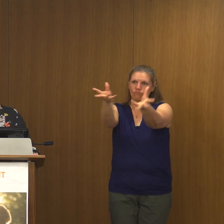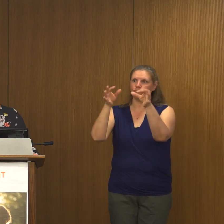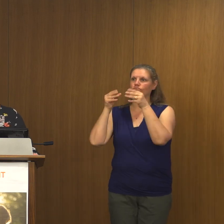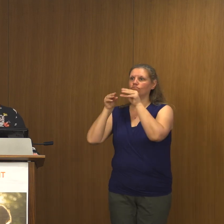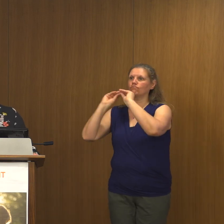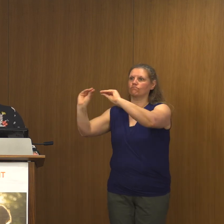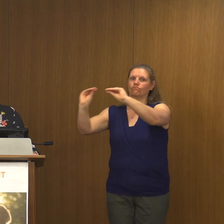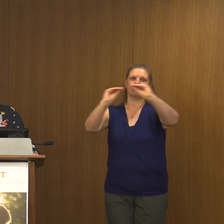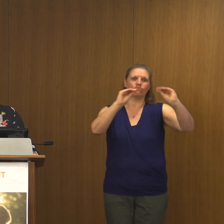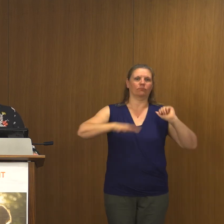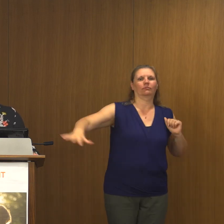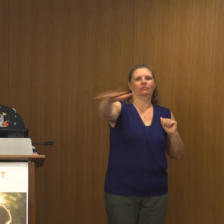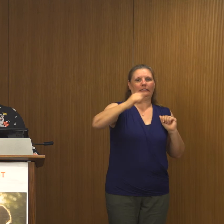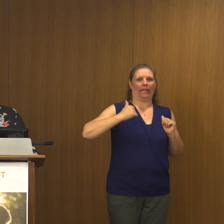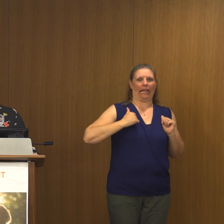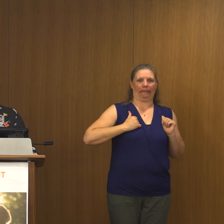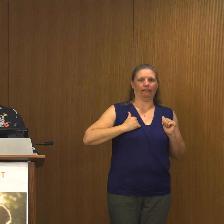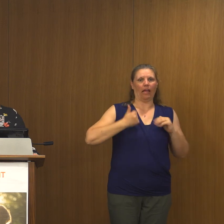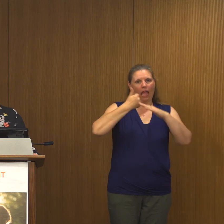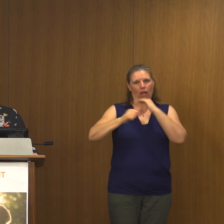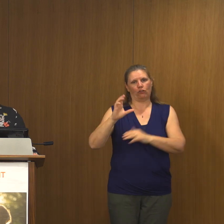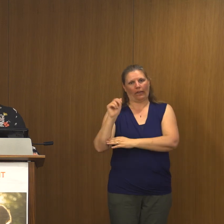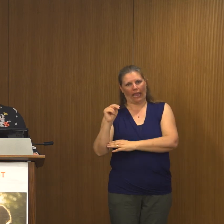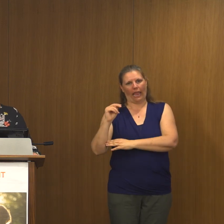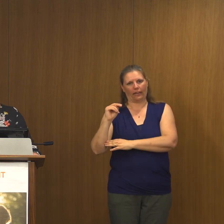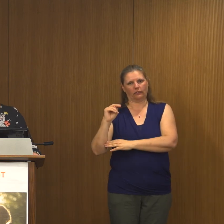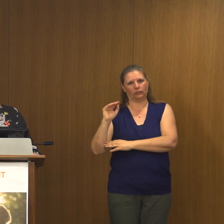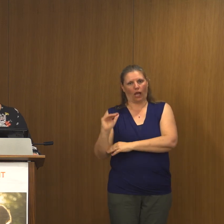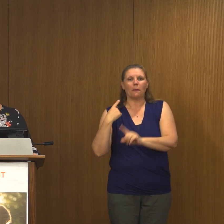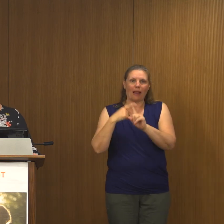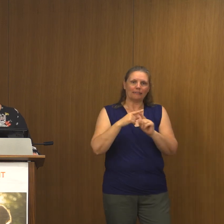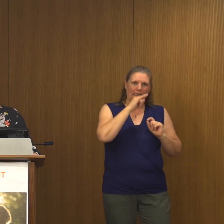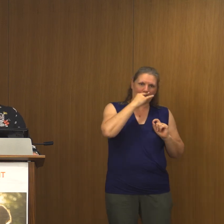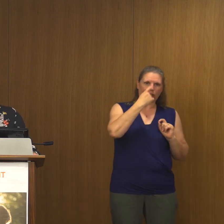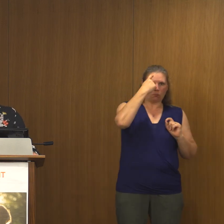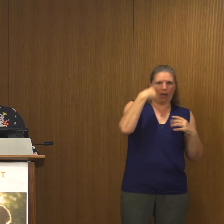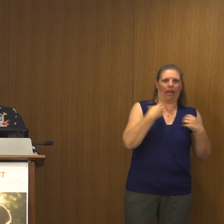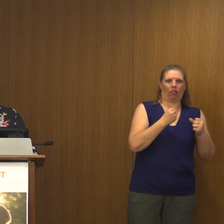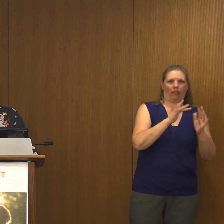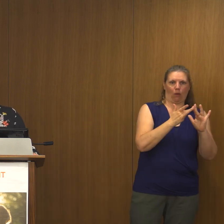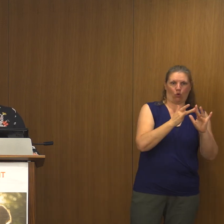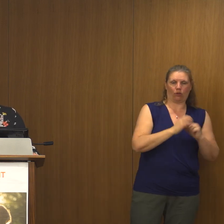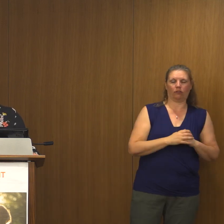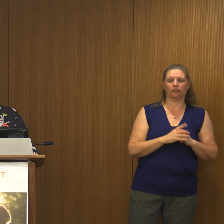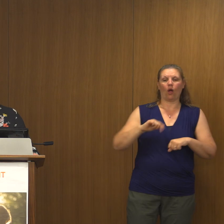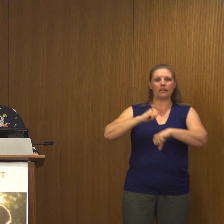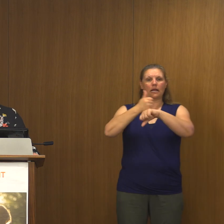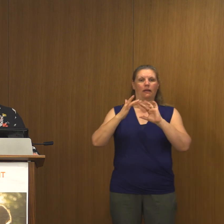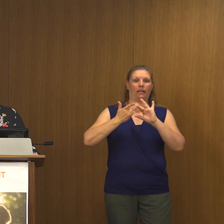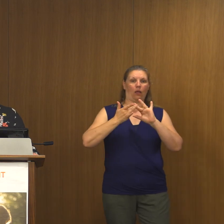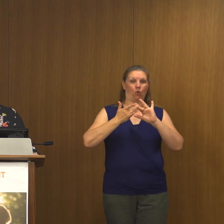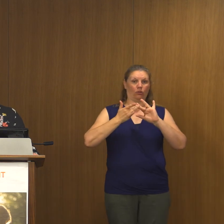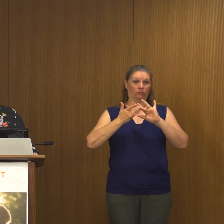for CanChild, as well as Kids Brain Health Network. I facilitate a social media-based advisory